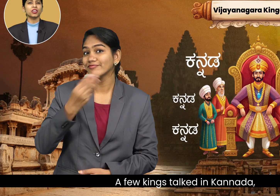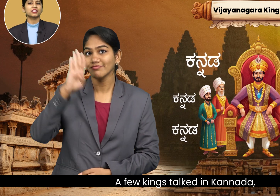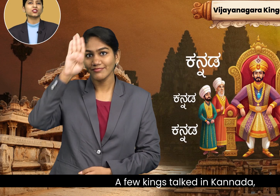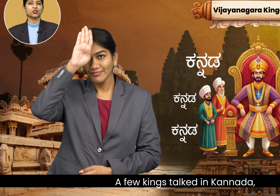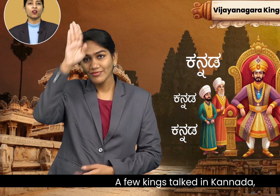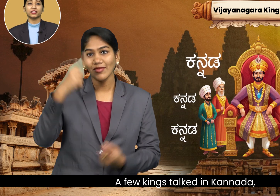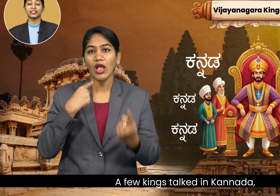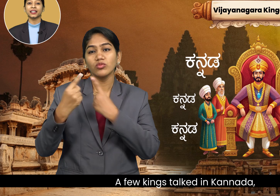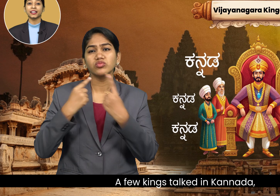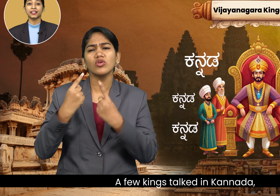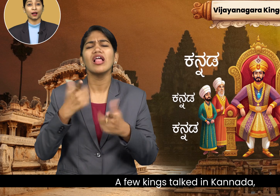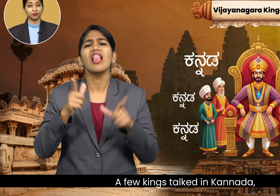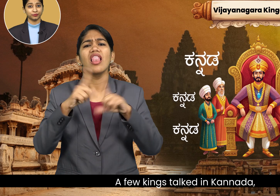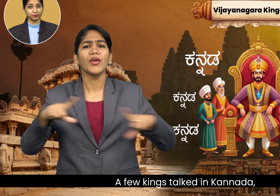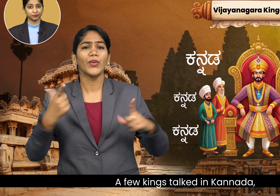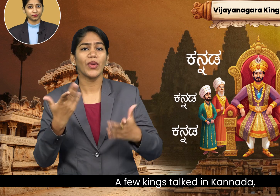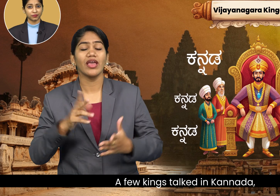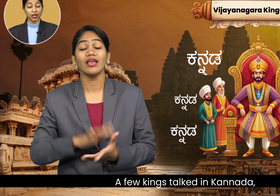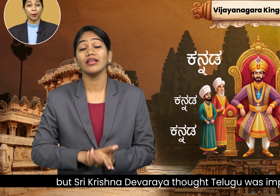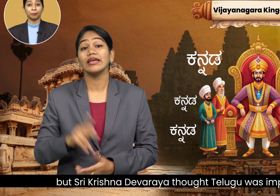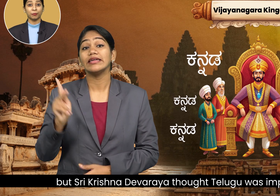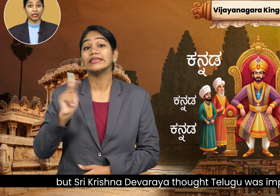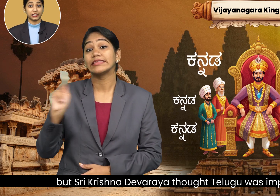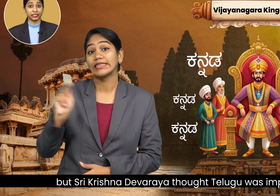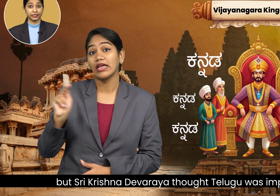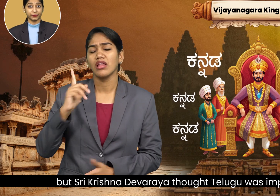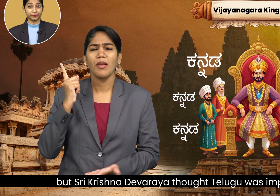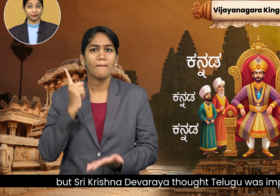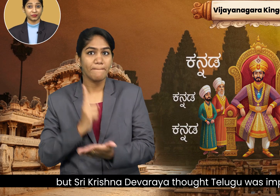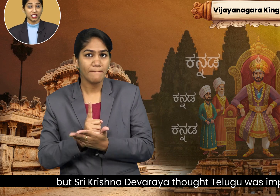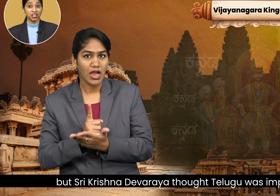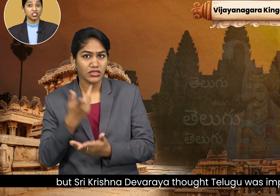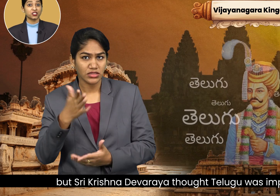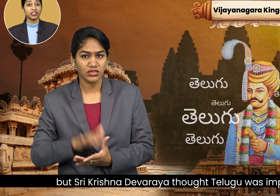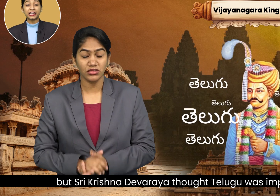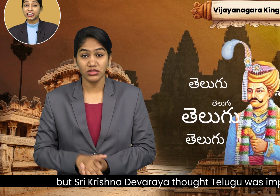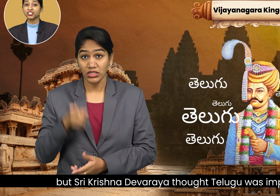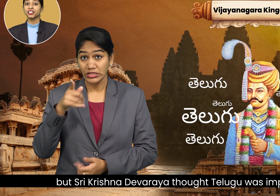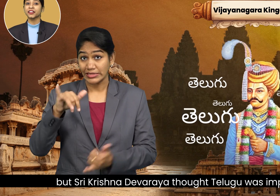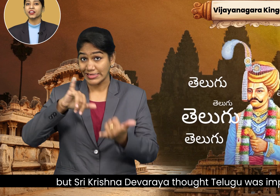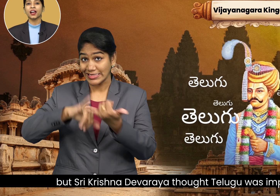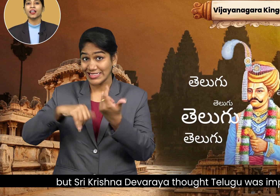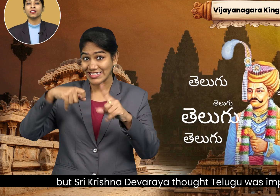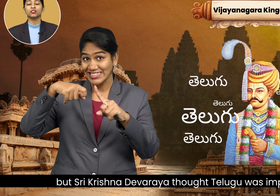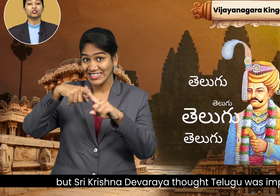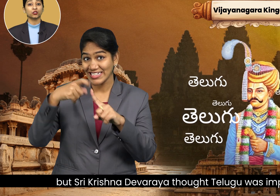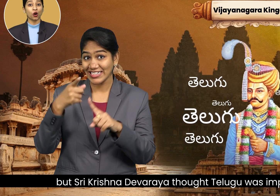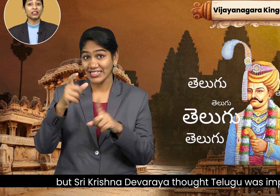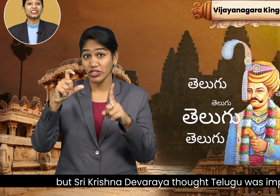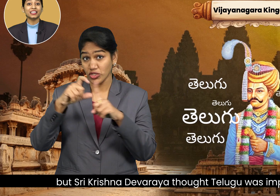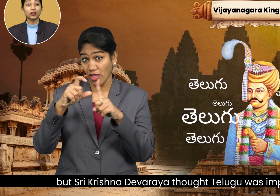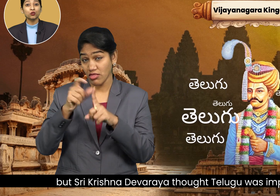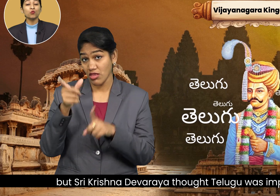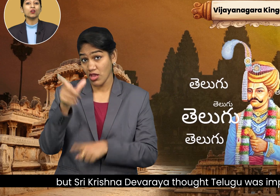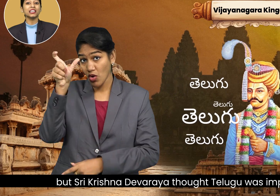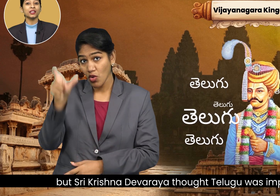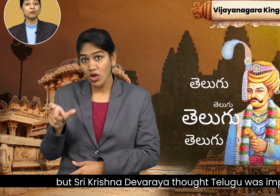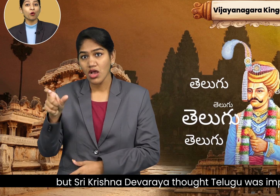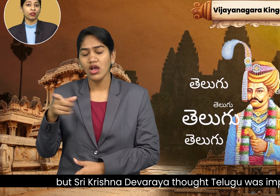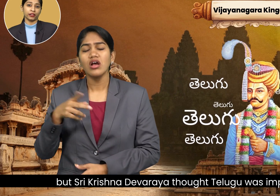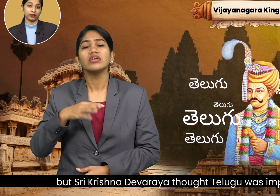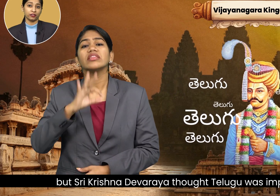A few kings talked in Kannada, but Sri Krishnadeva Raya thought Telugu